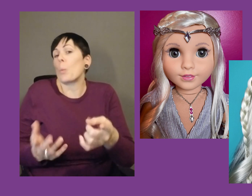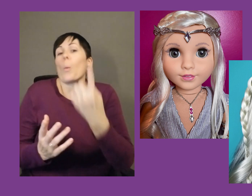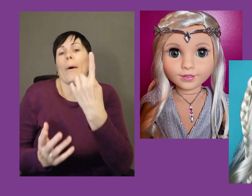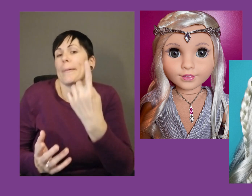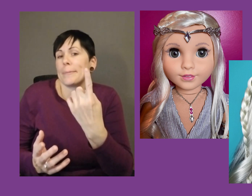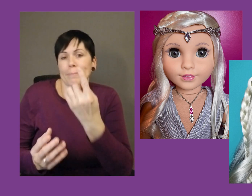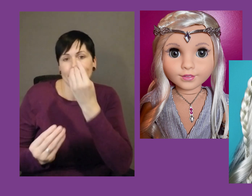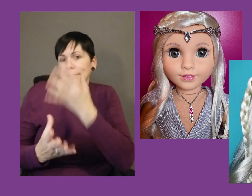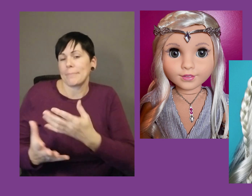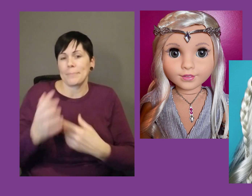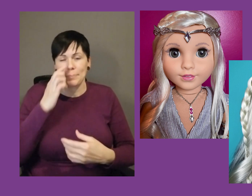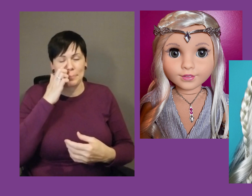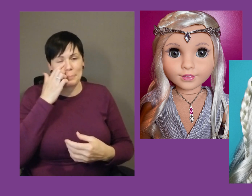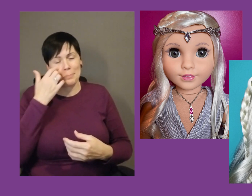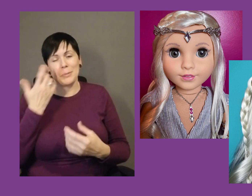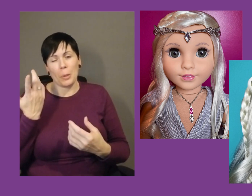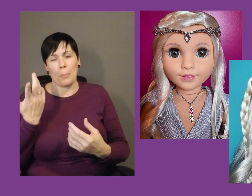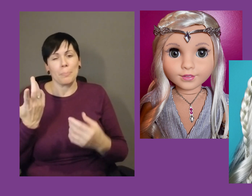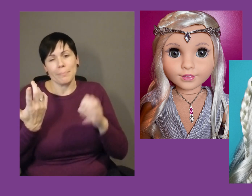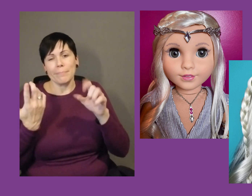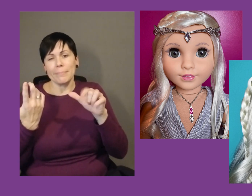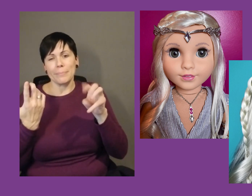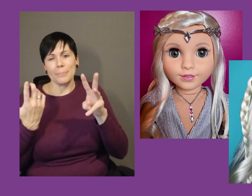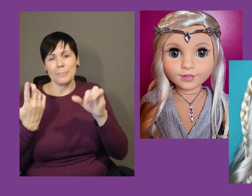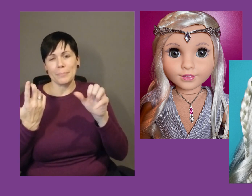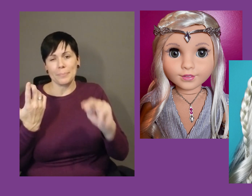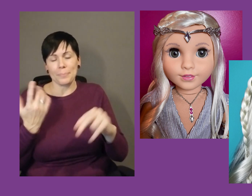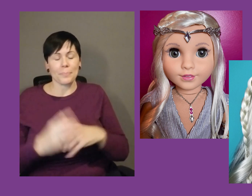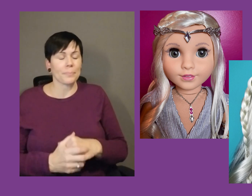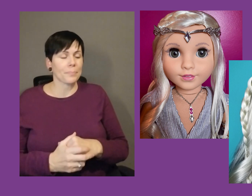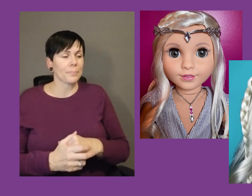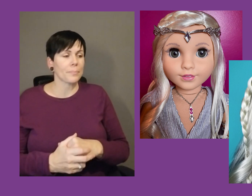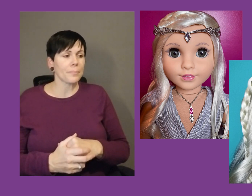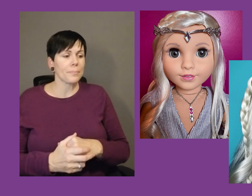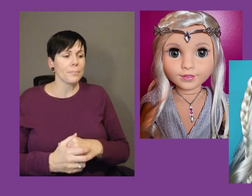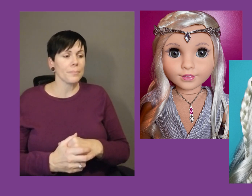And I had said basically the same thing, but ended up going with Elowen. So